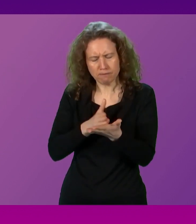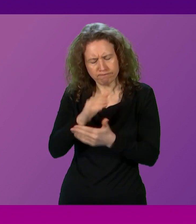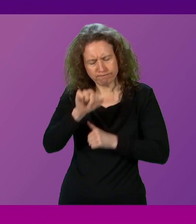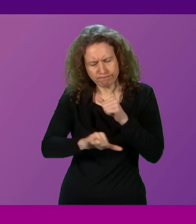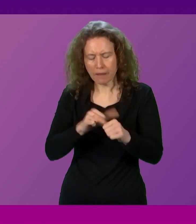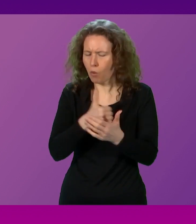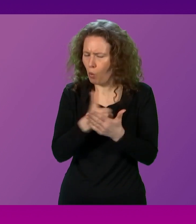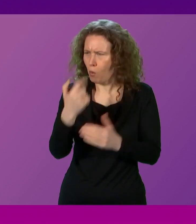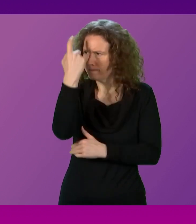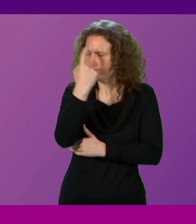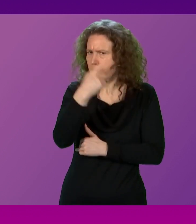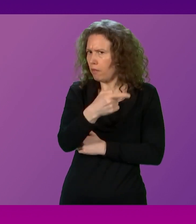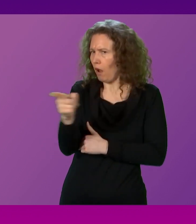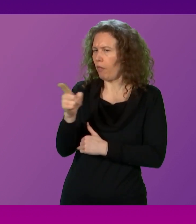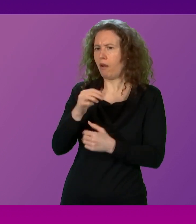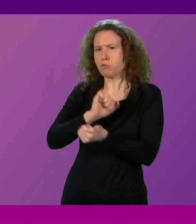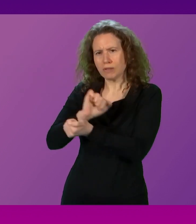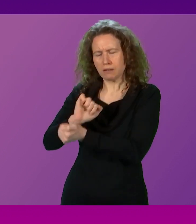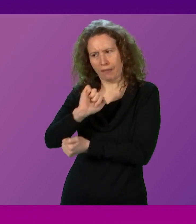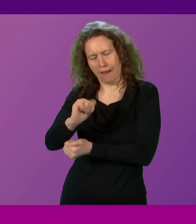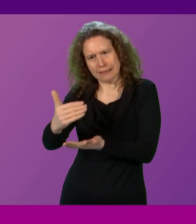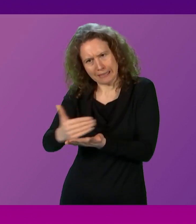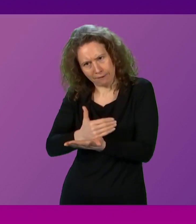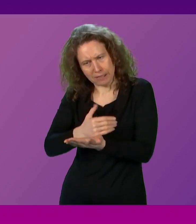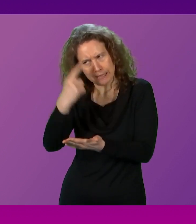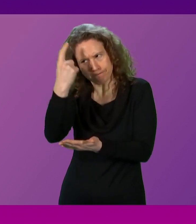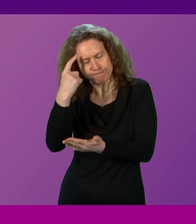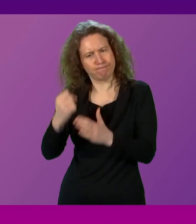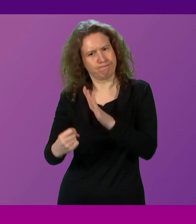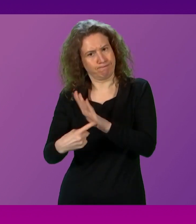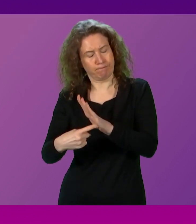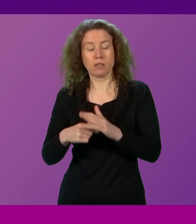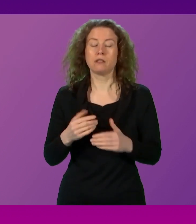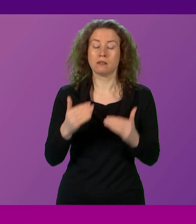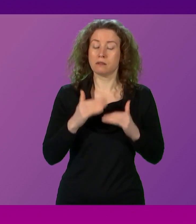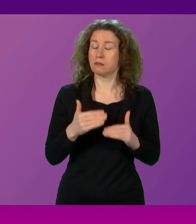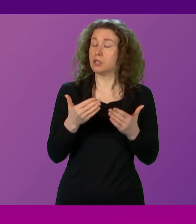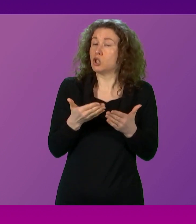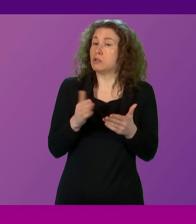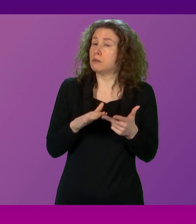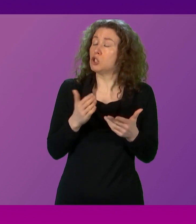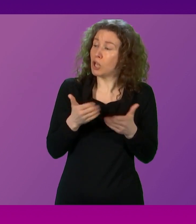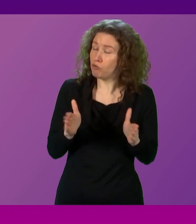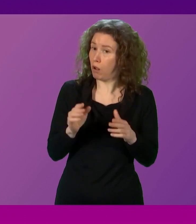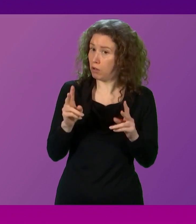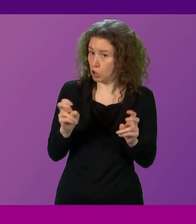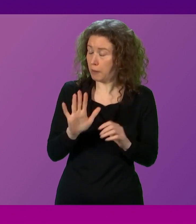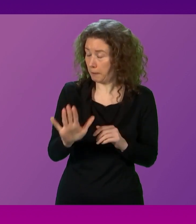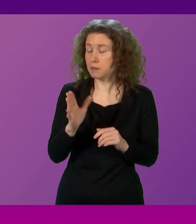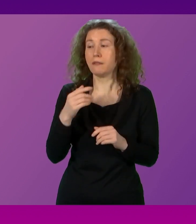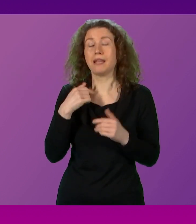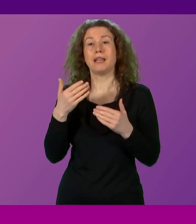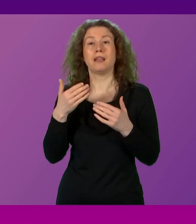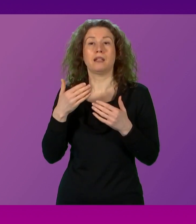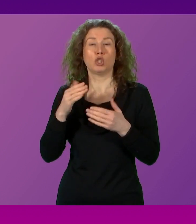of other prisoners is paramount. Finally, in general terms, and perhaps most importantly, I heard the Chief Executive of Rape